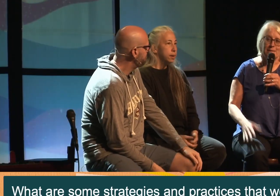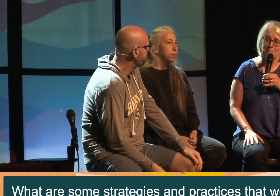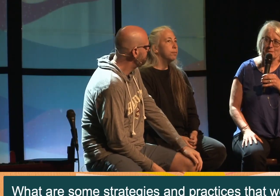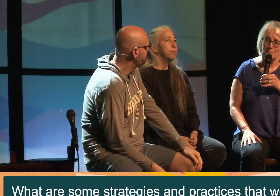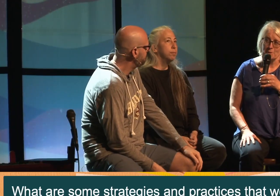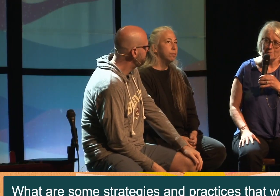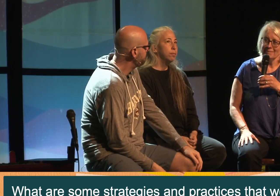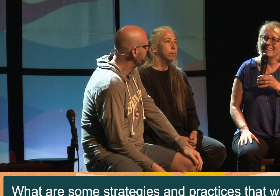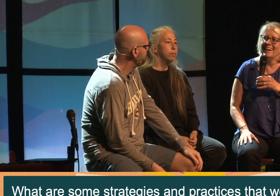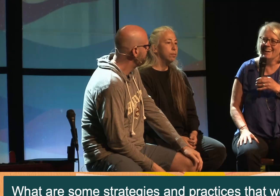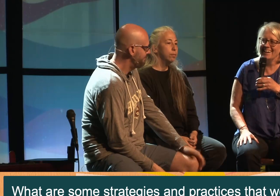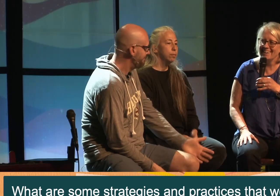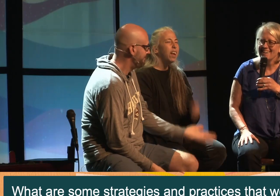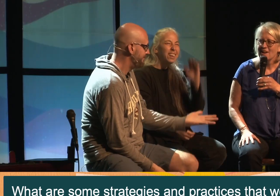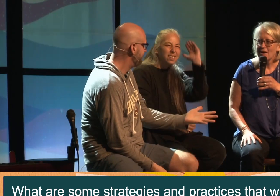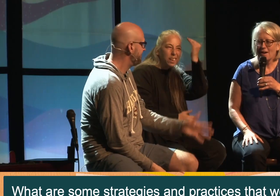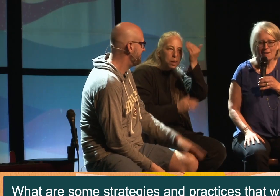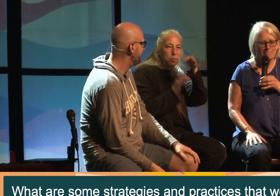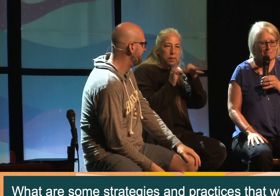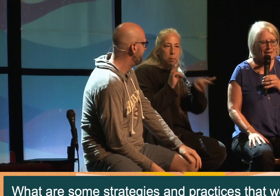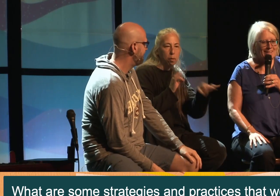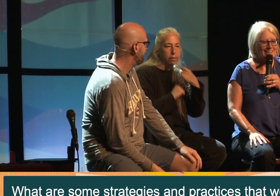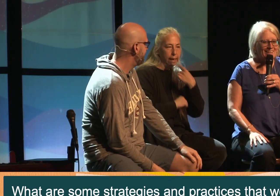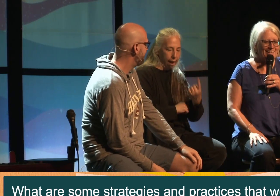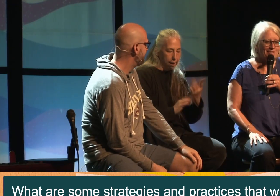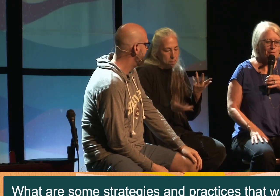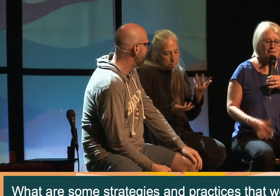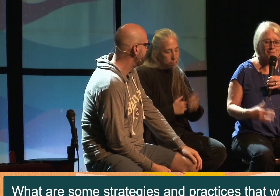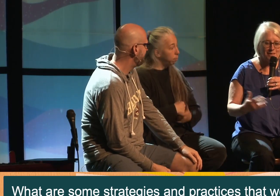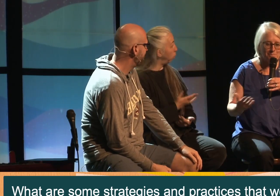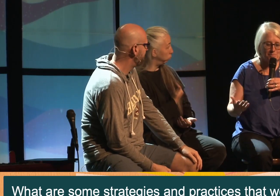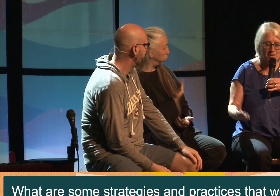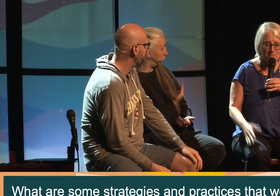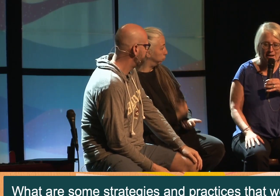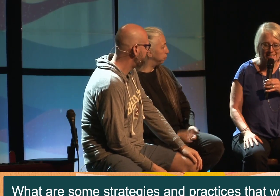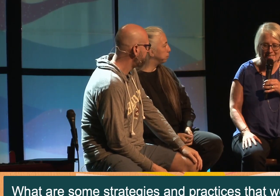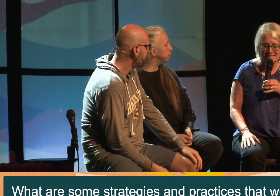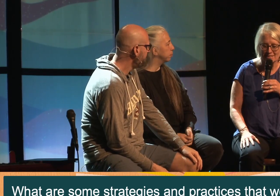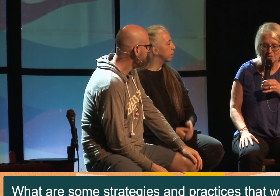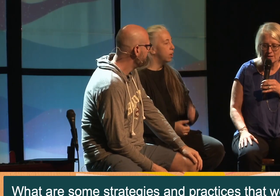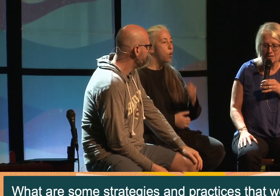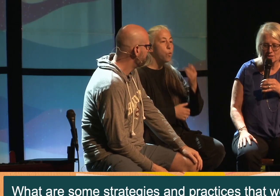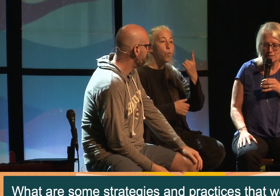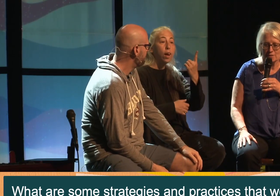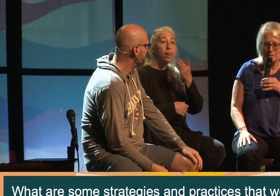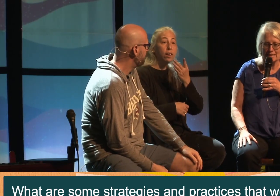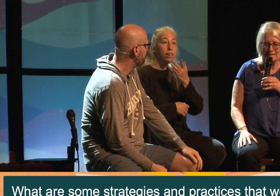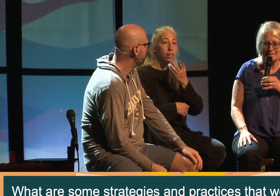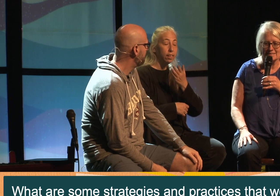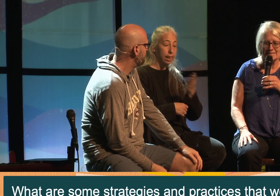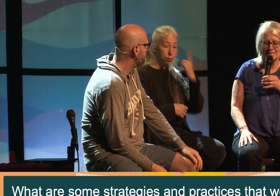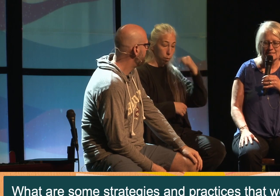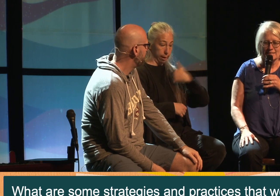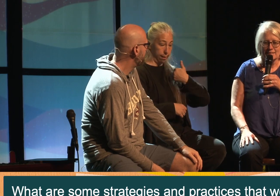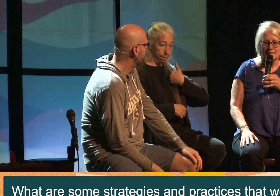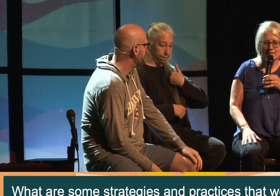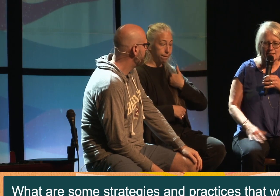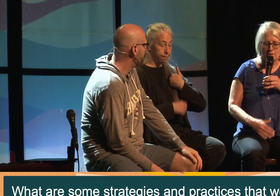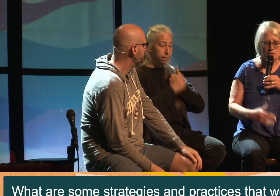It may seem simple, but one of the practices and strategies for me